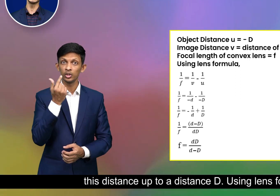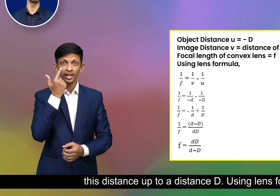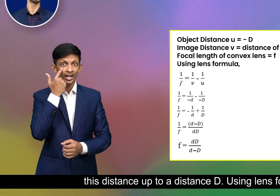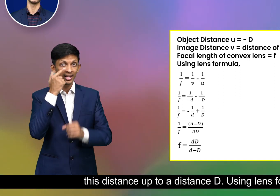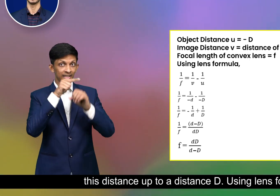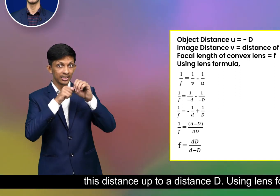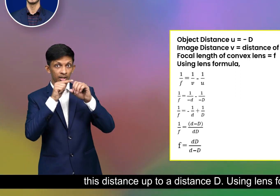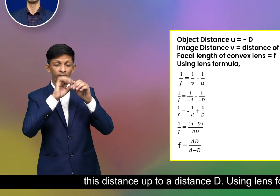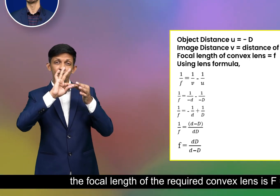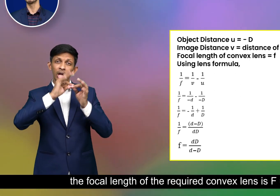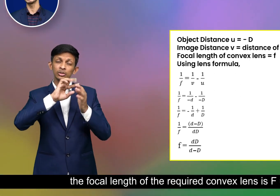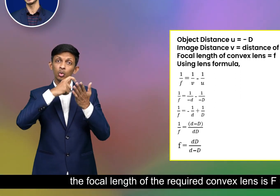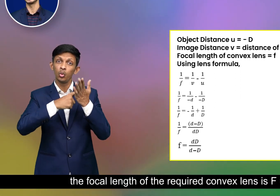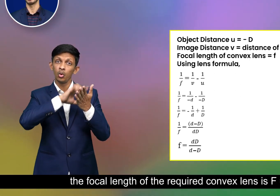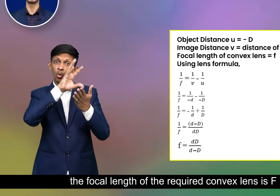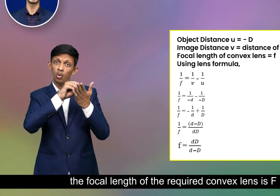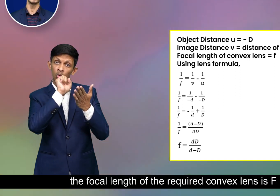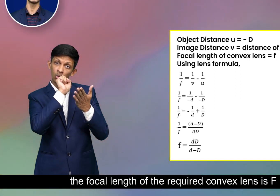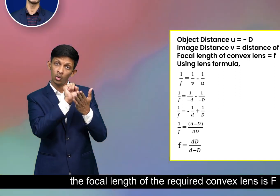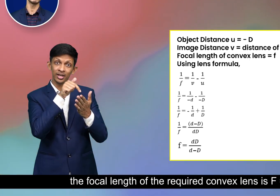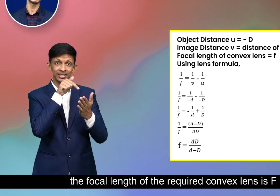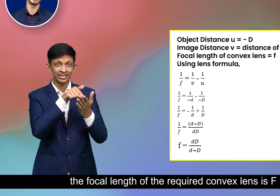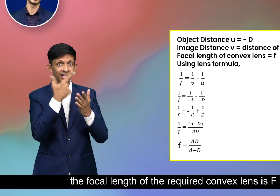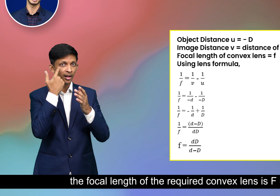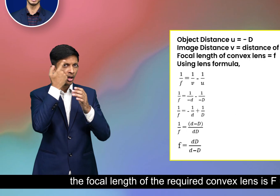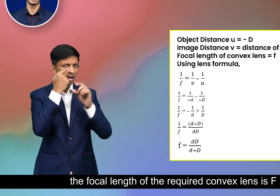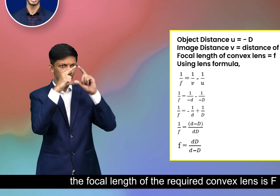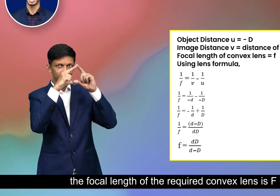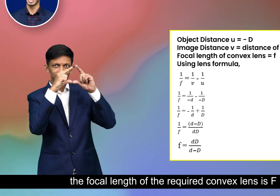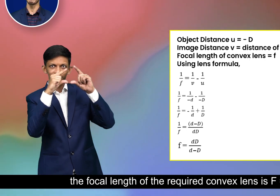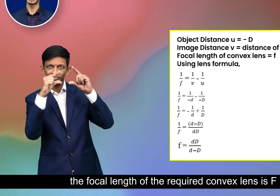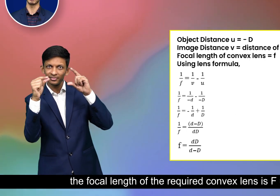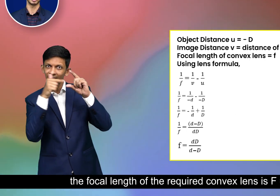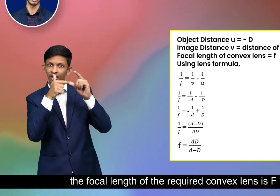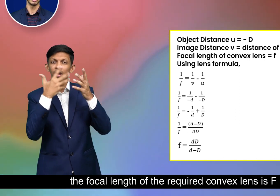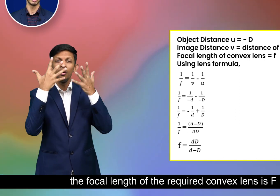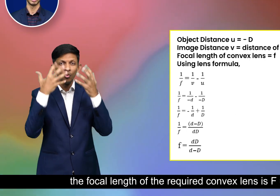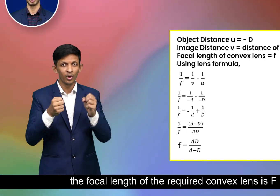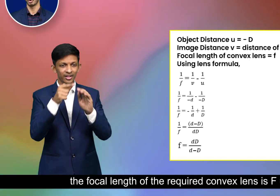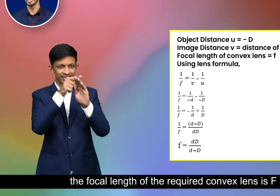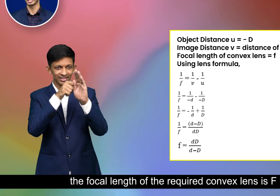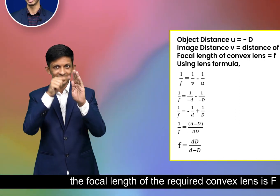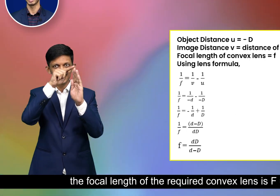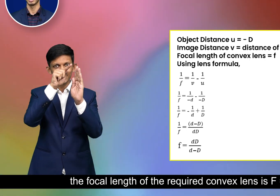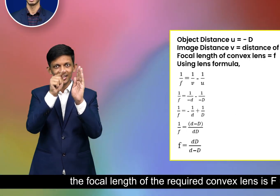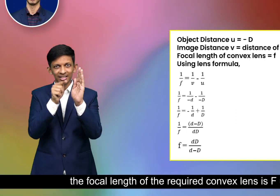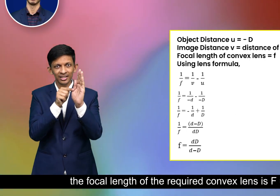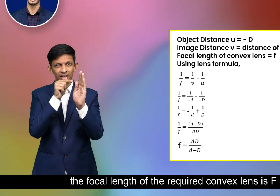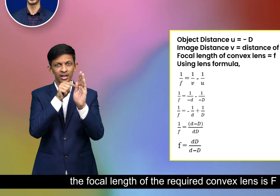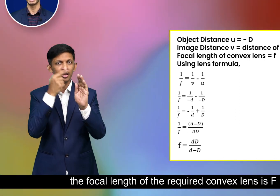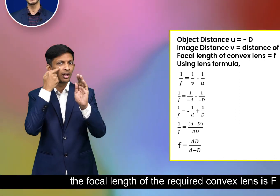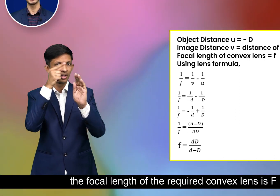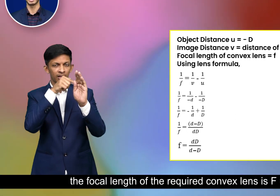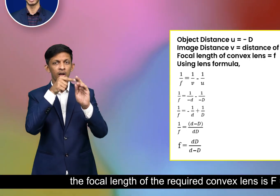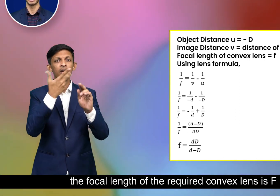Using lens formula, the focal length of the required convex lens is f equals to small d